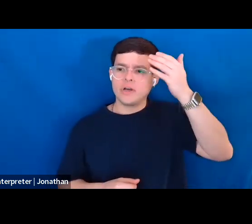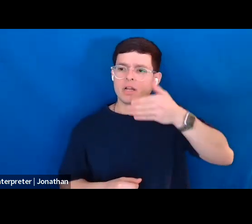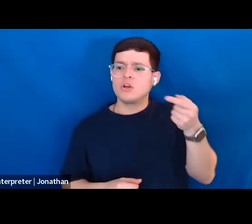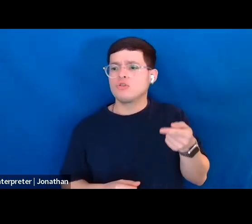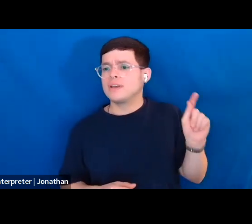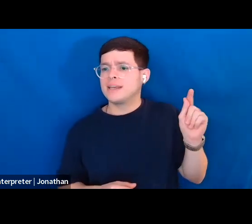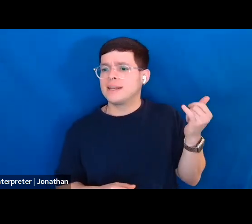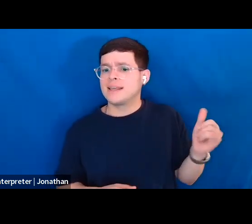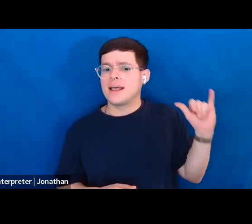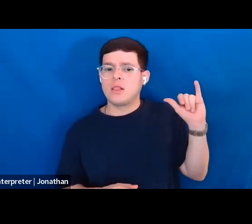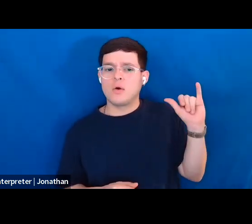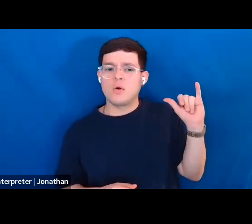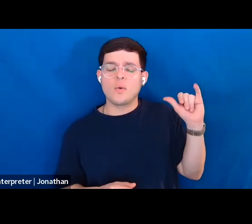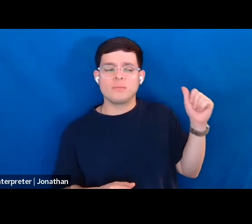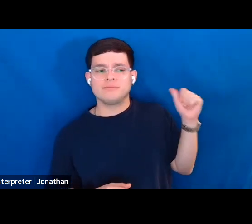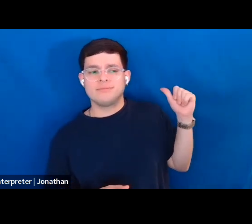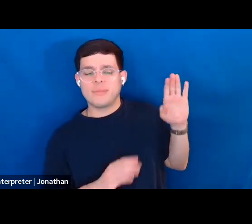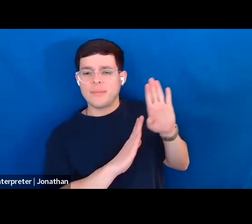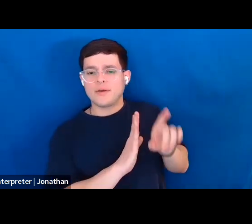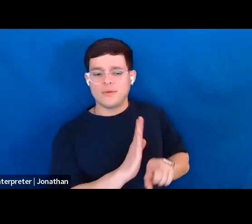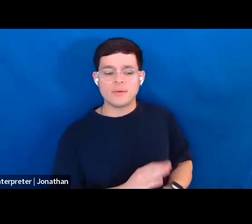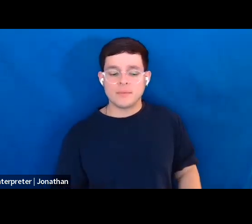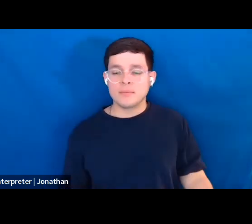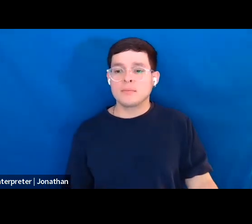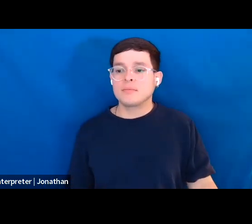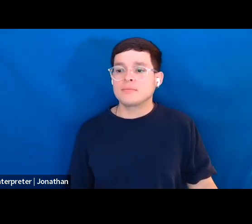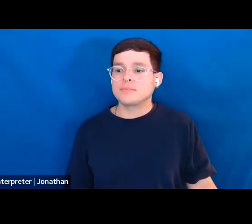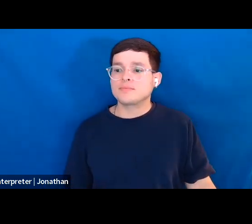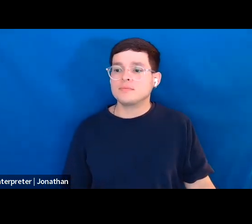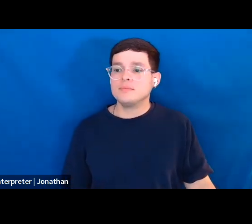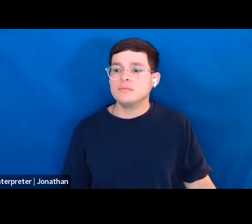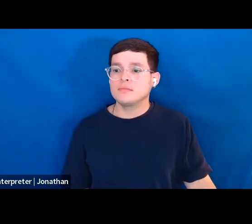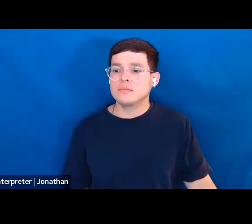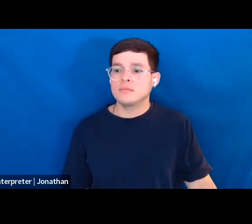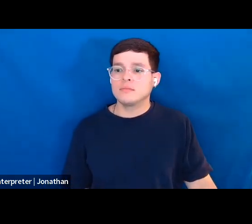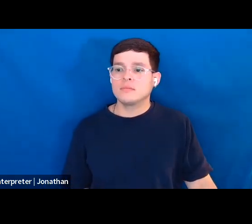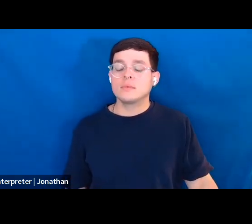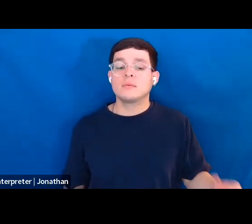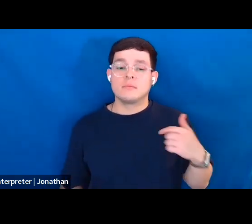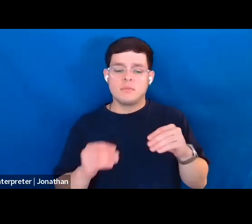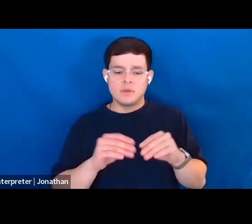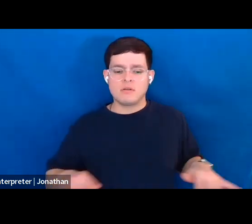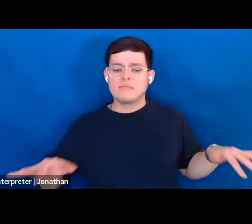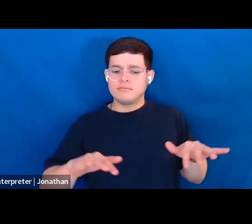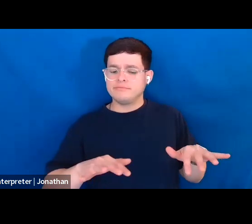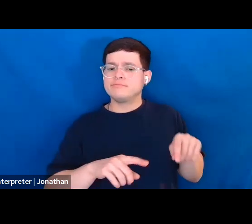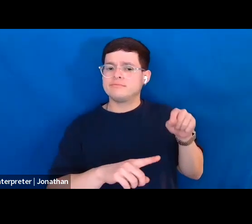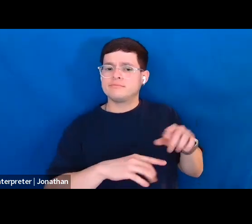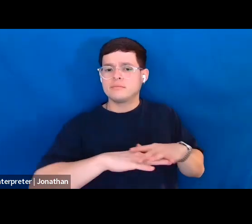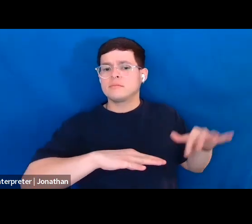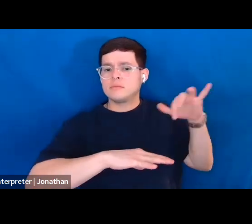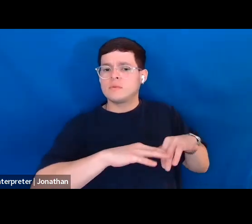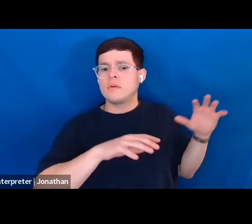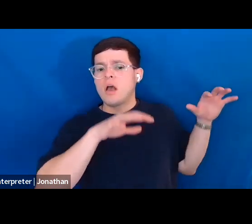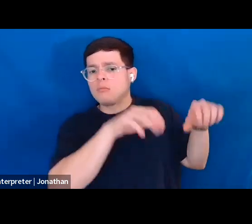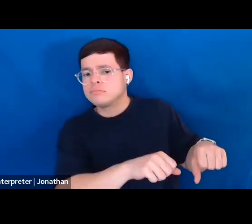REVISE Center background. I come to you from the unceded, occupied